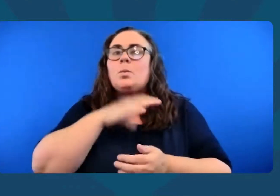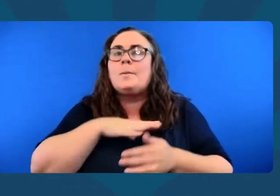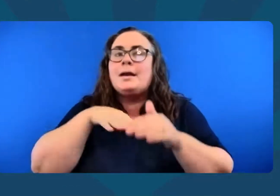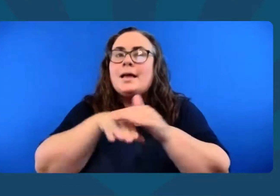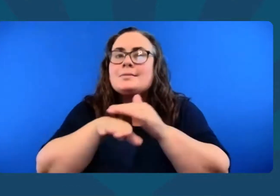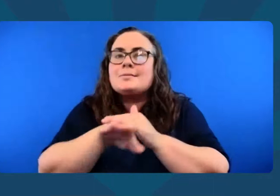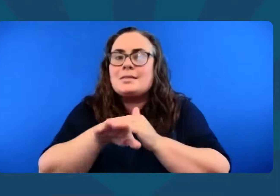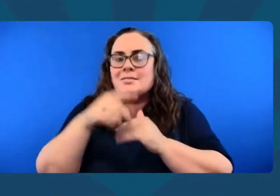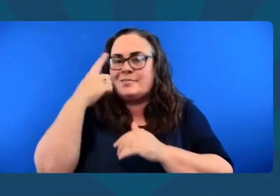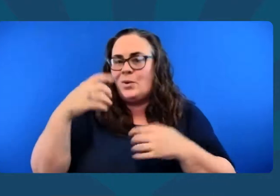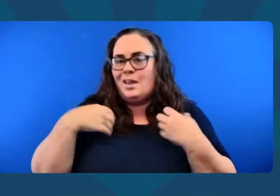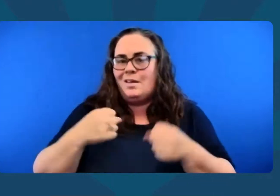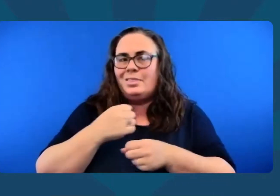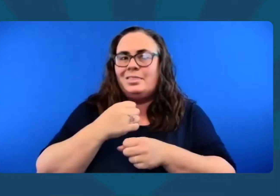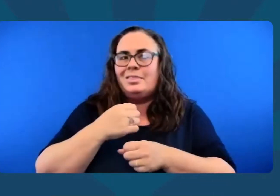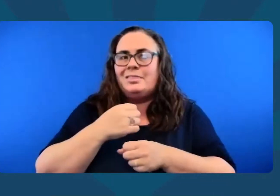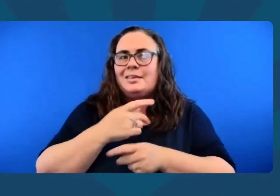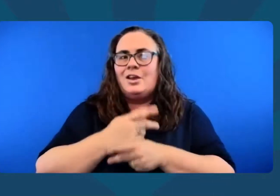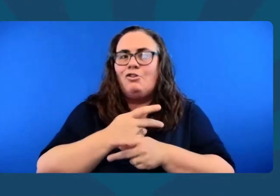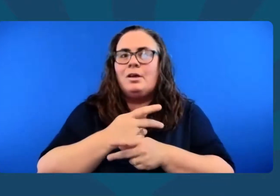women's access to health care,